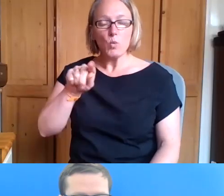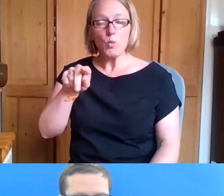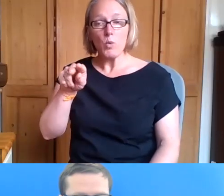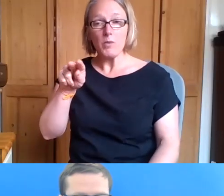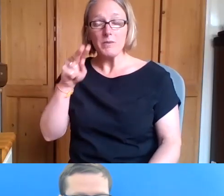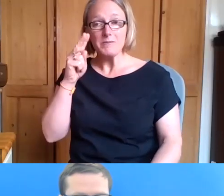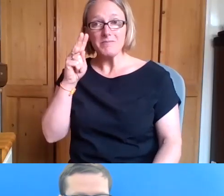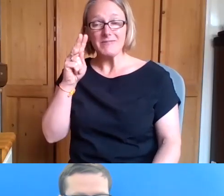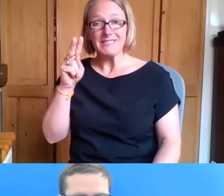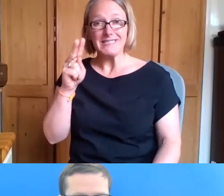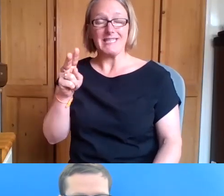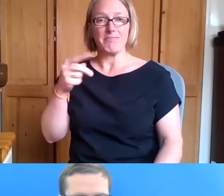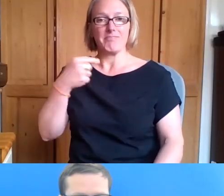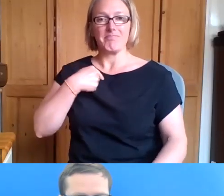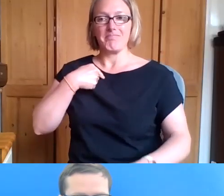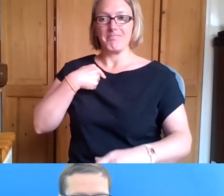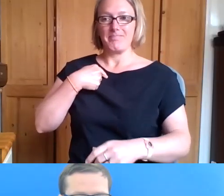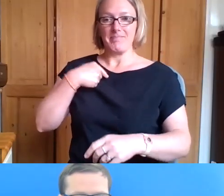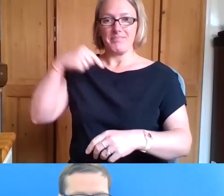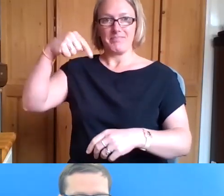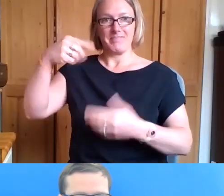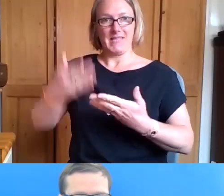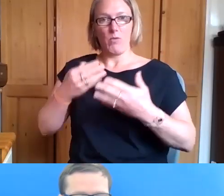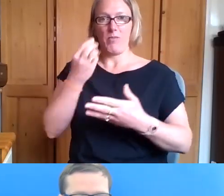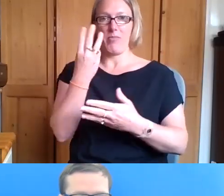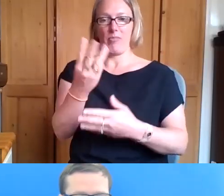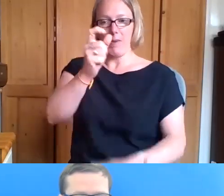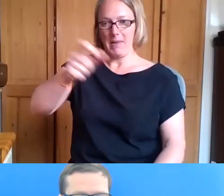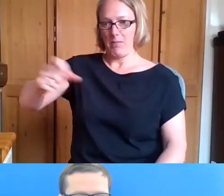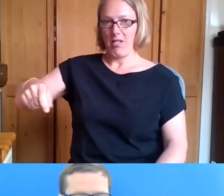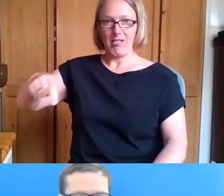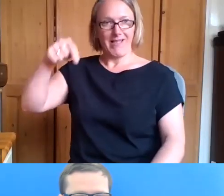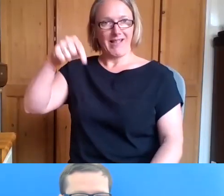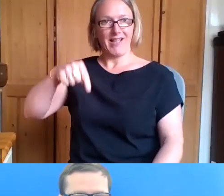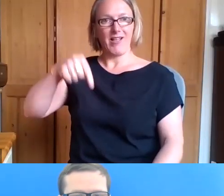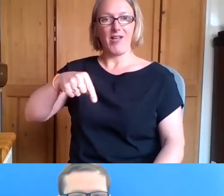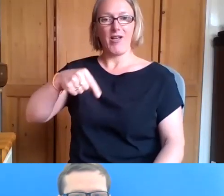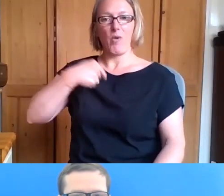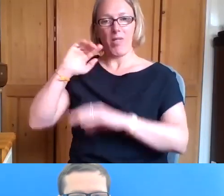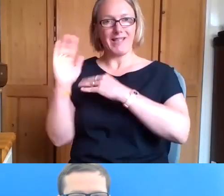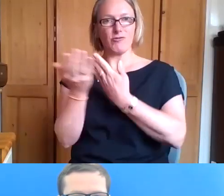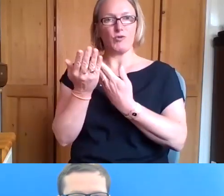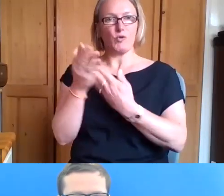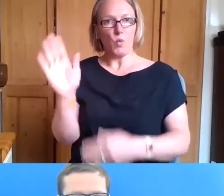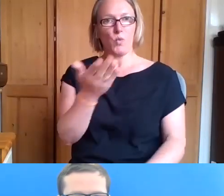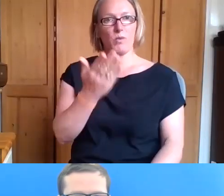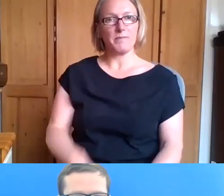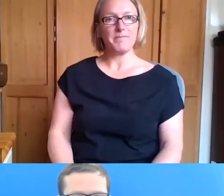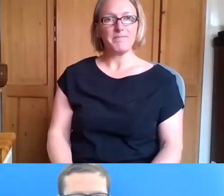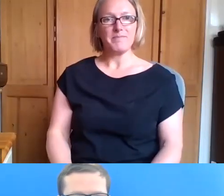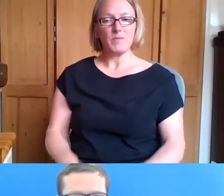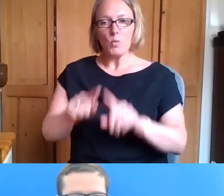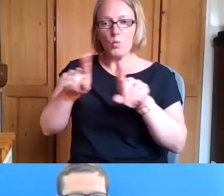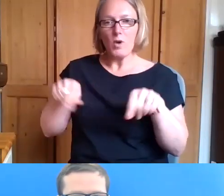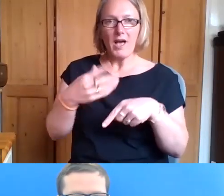surrounded by three rather gorgeous people today. So let me introduce you. We